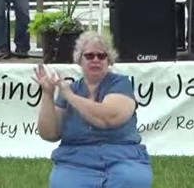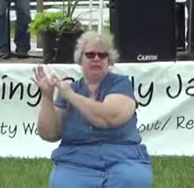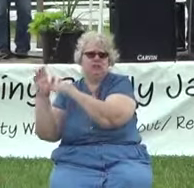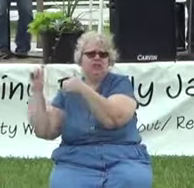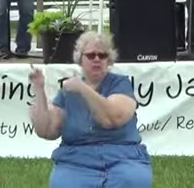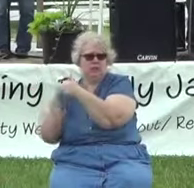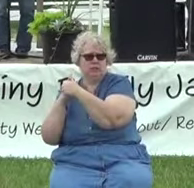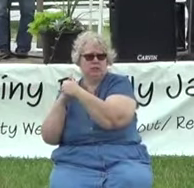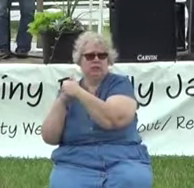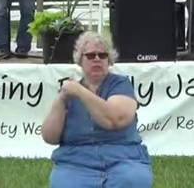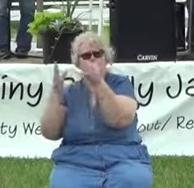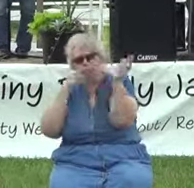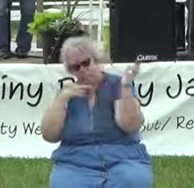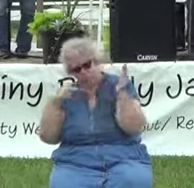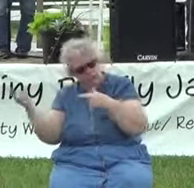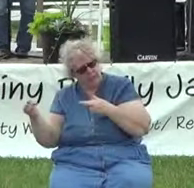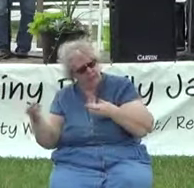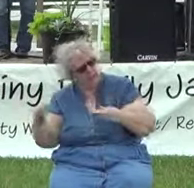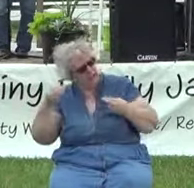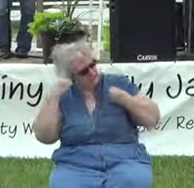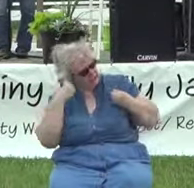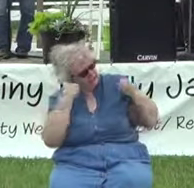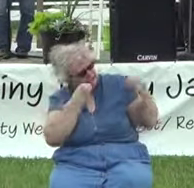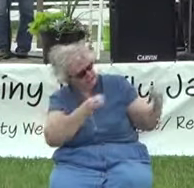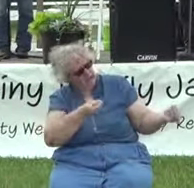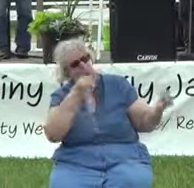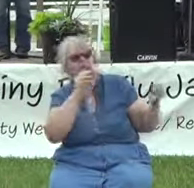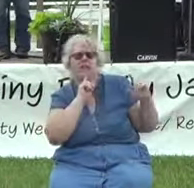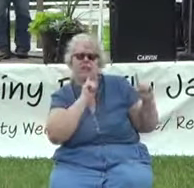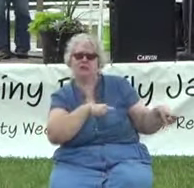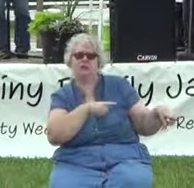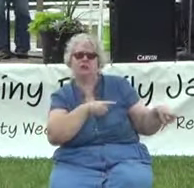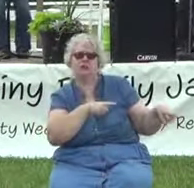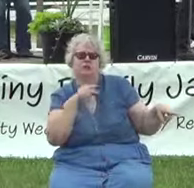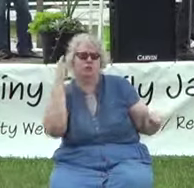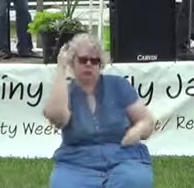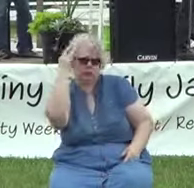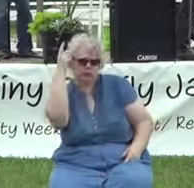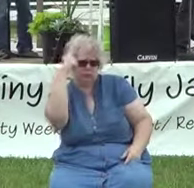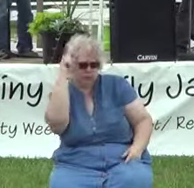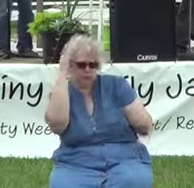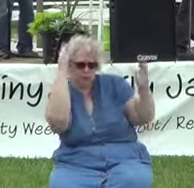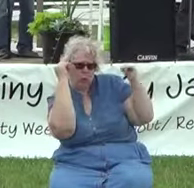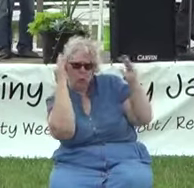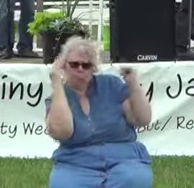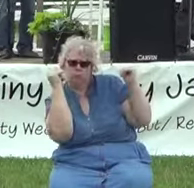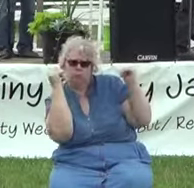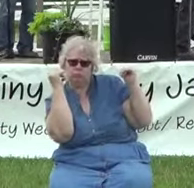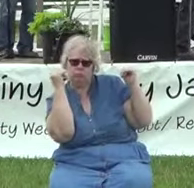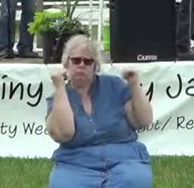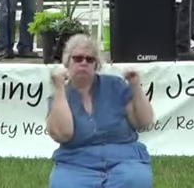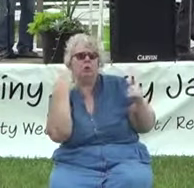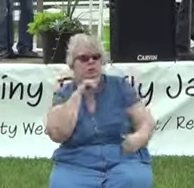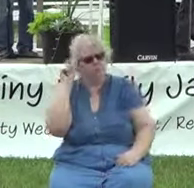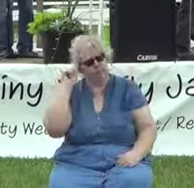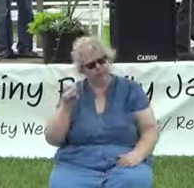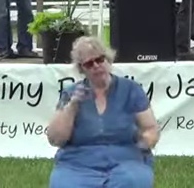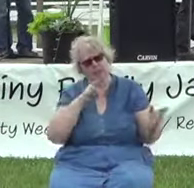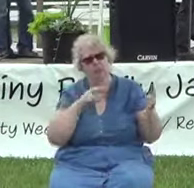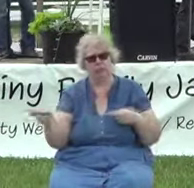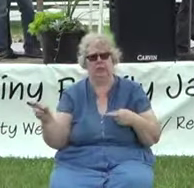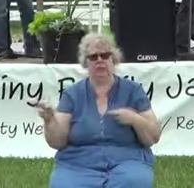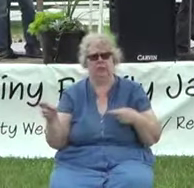who asks you to give a reason for the hope that we have in us," right? We're supposed to be ready, and it doesn't mean